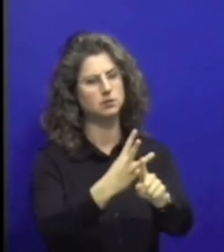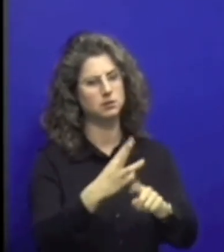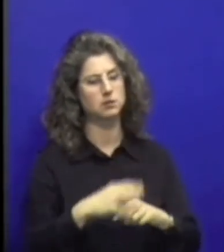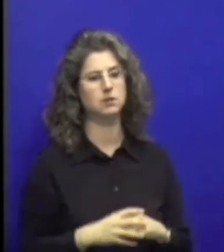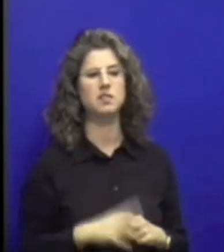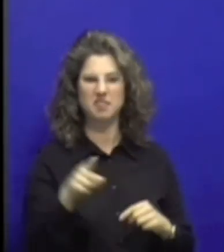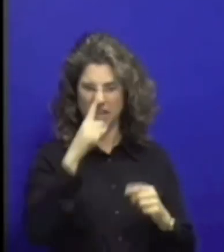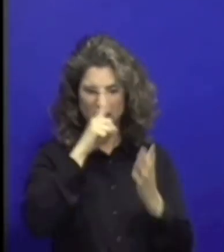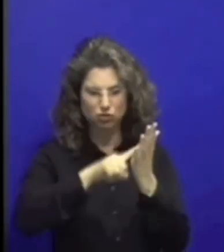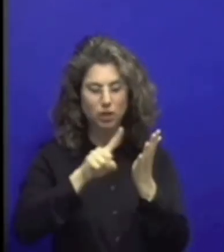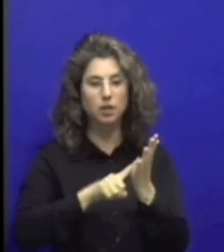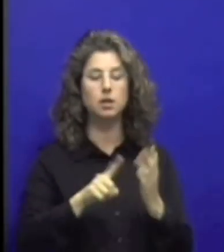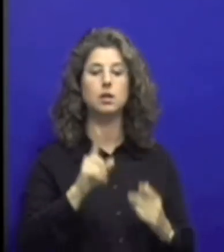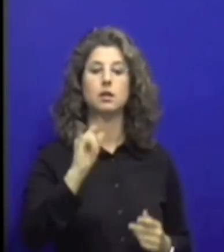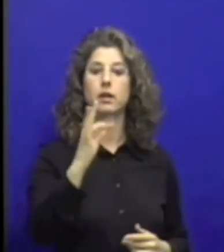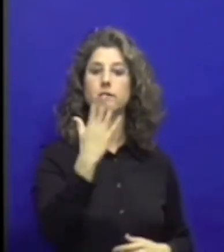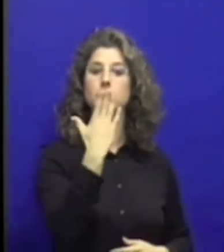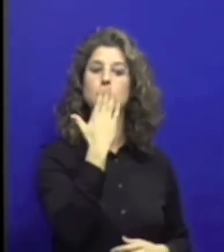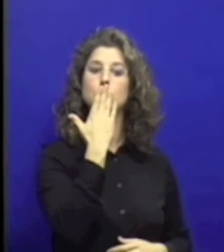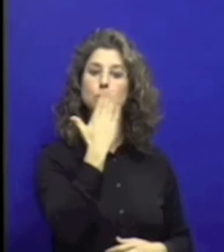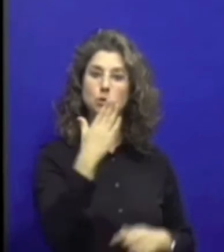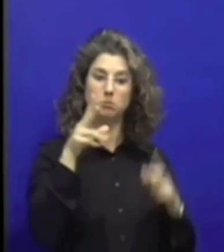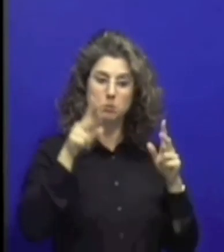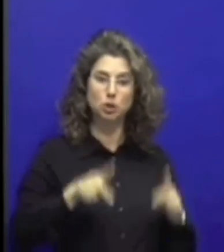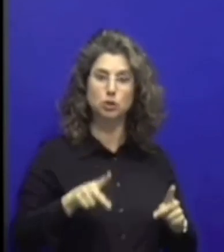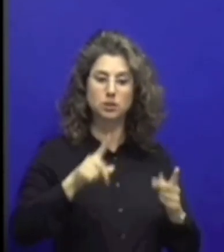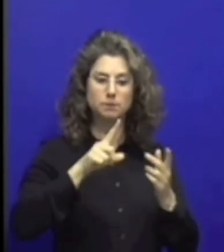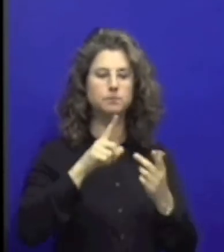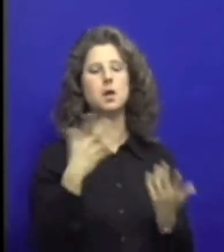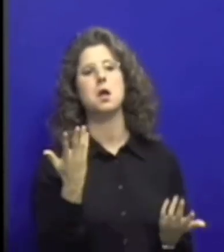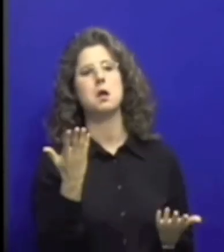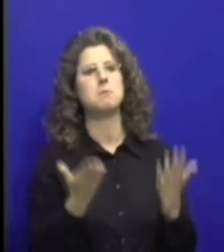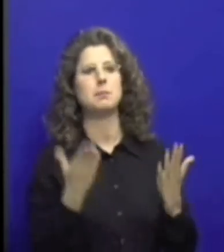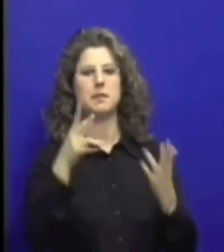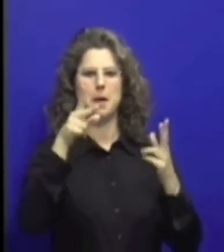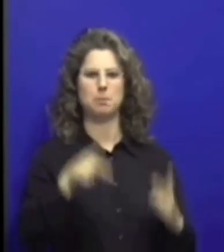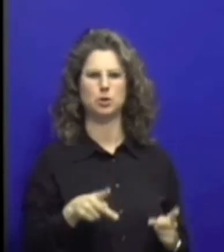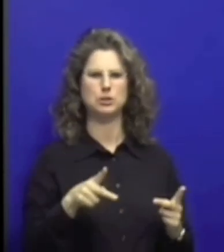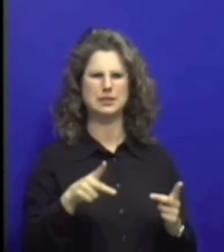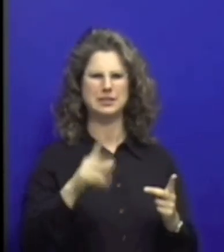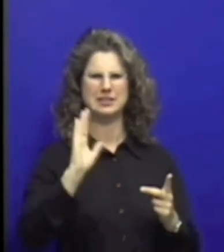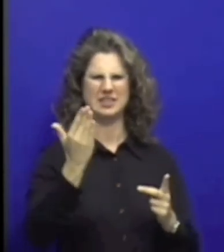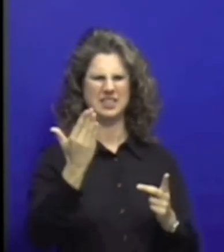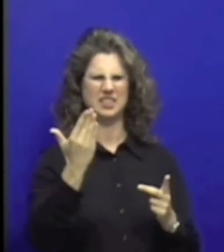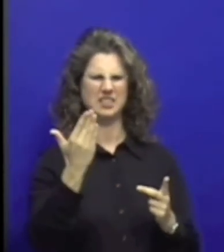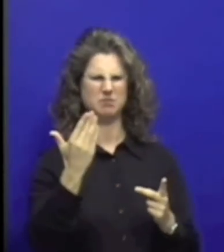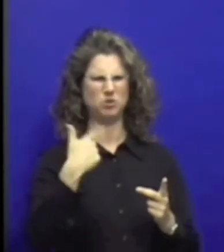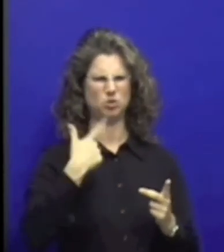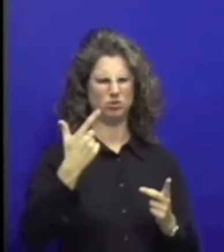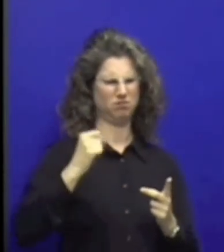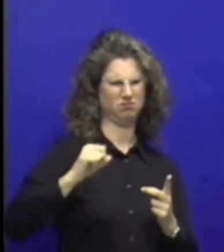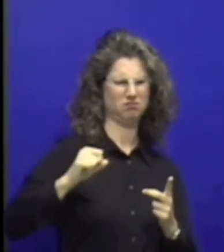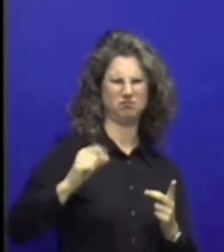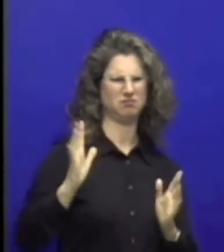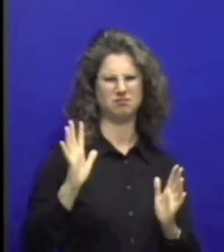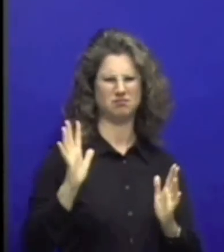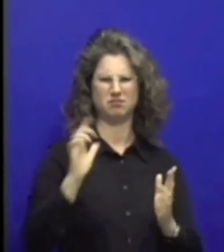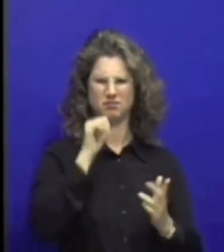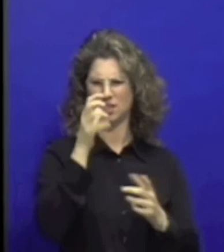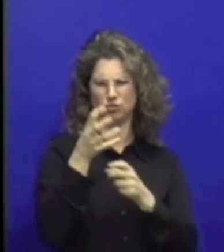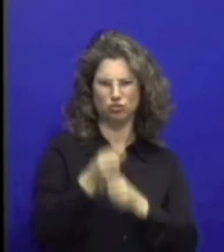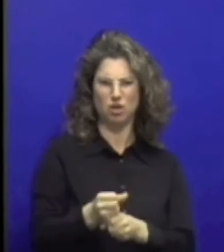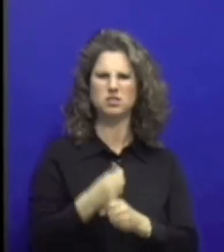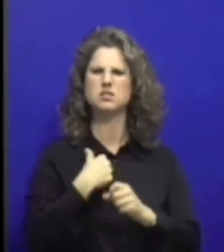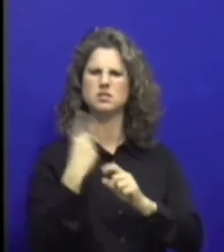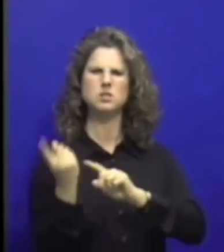If you're getting a good exam, if you're not getting a good exam, then see another dentist. If you feel like you're getting good oral